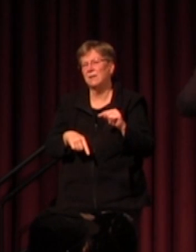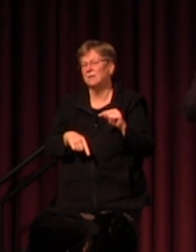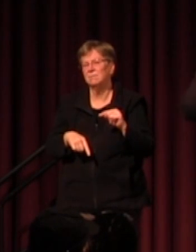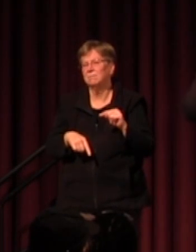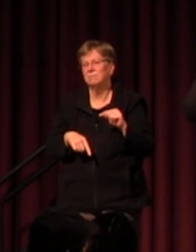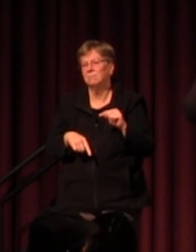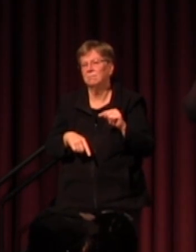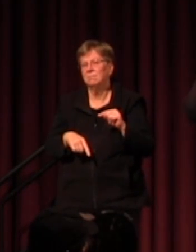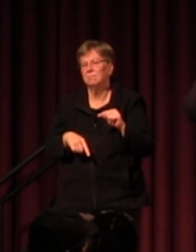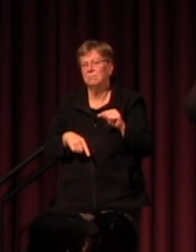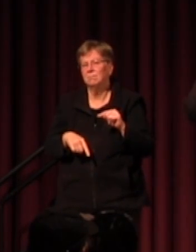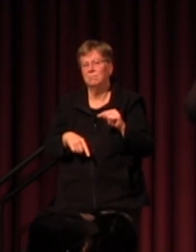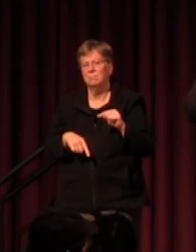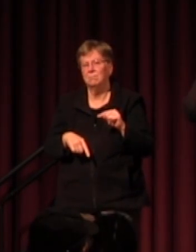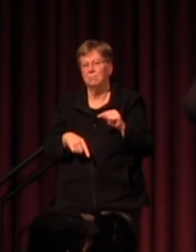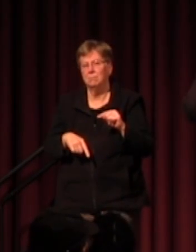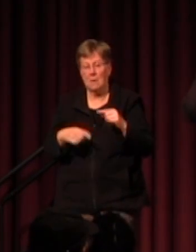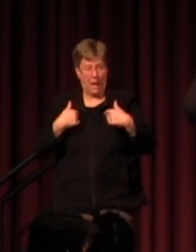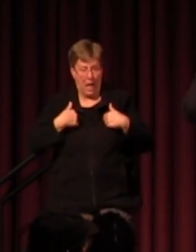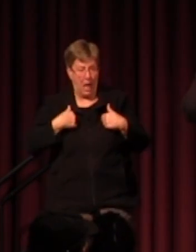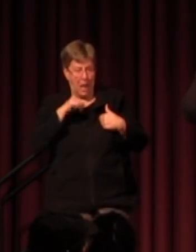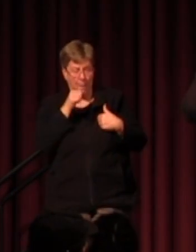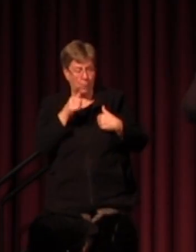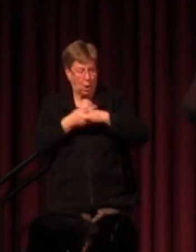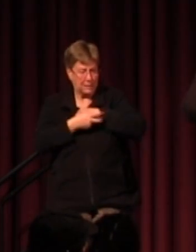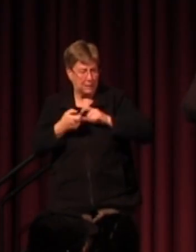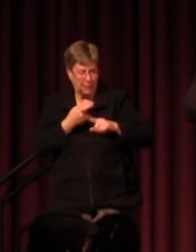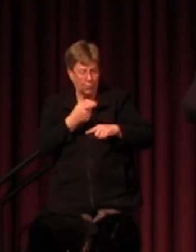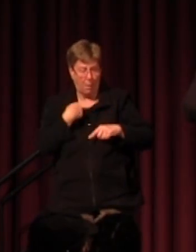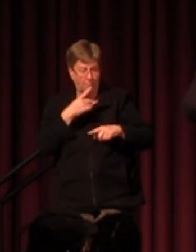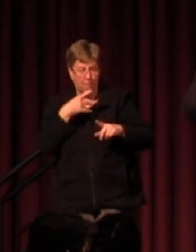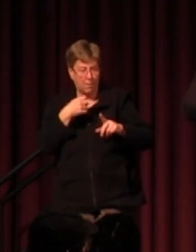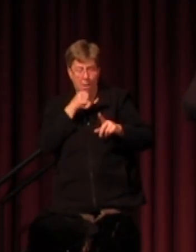We're not doing that to you anymore. Why are you so upset?